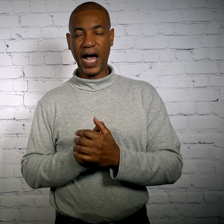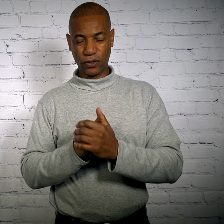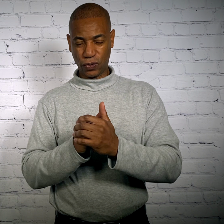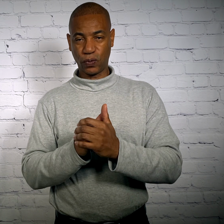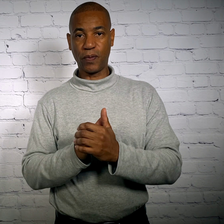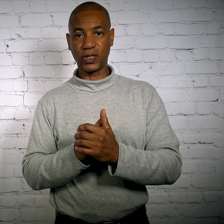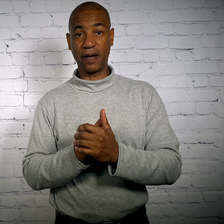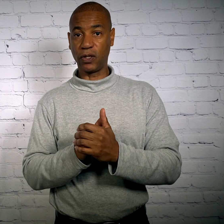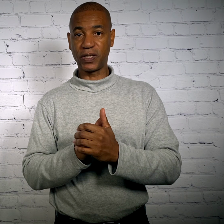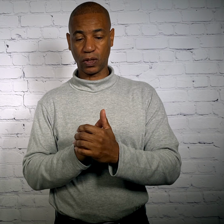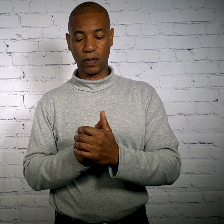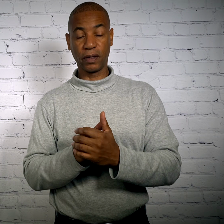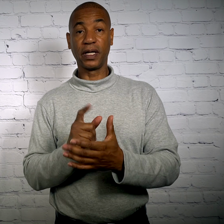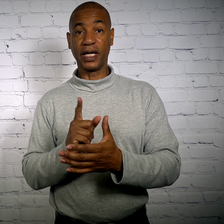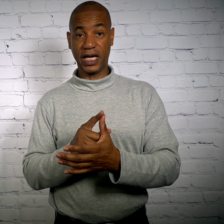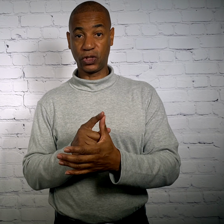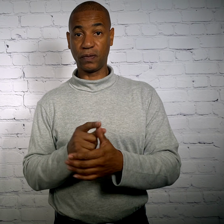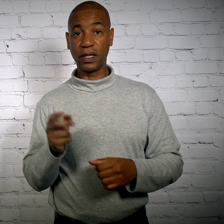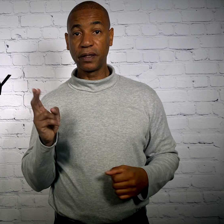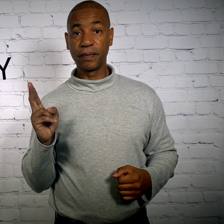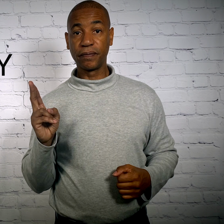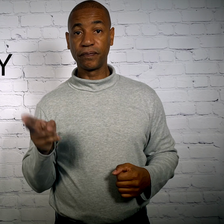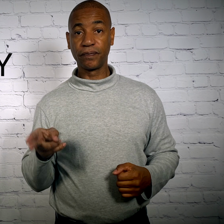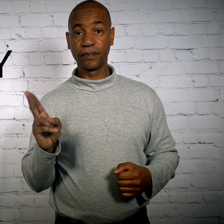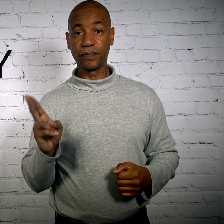I'll do those one more time, a little bit slower. History.